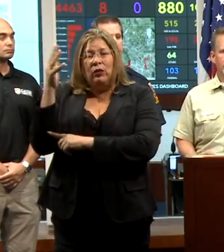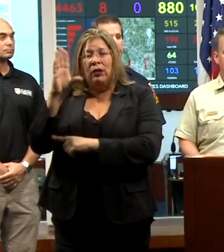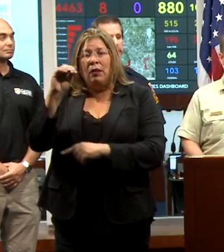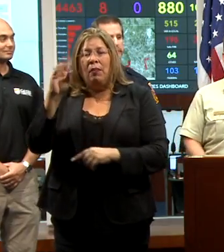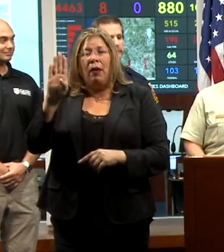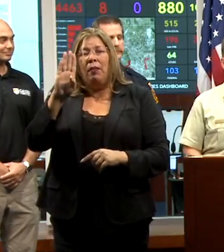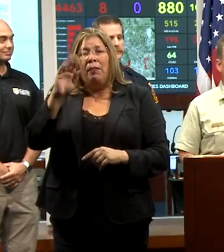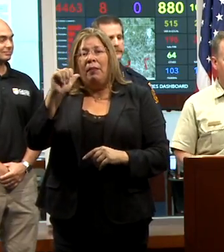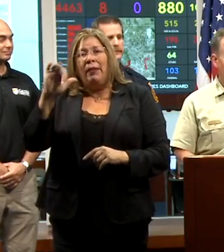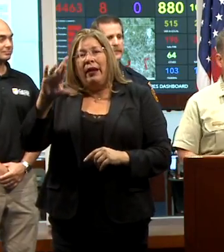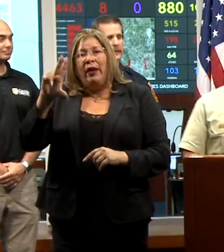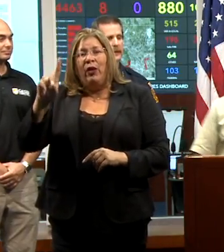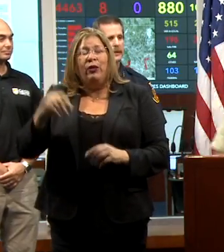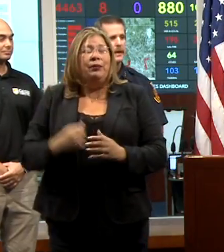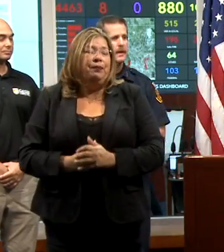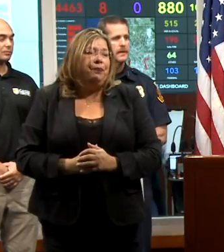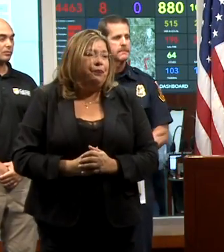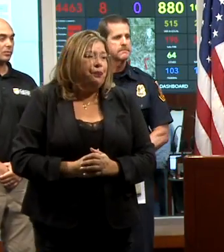Baird.